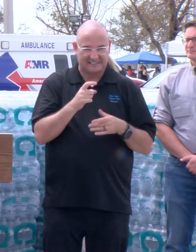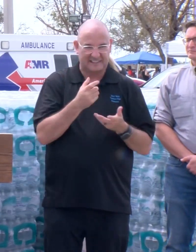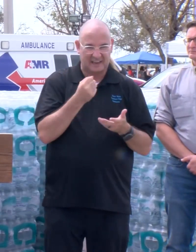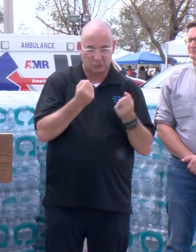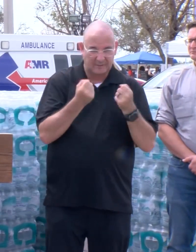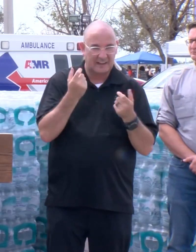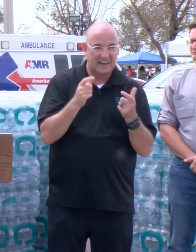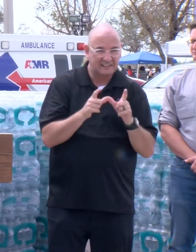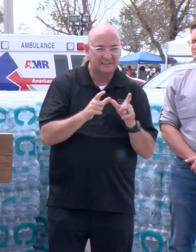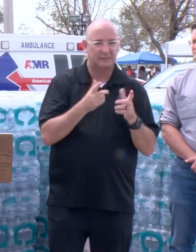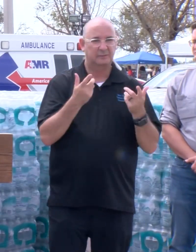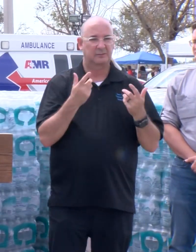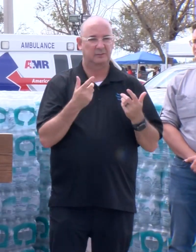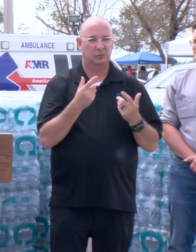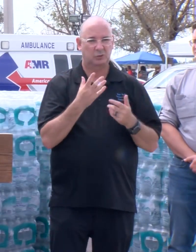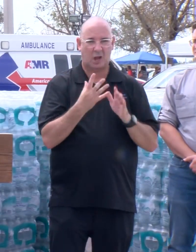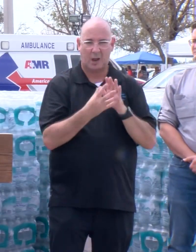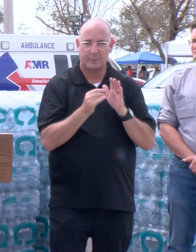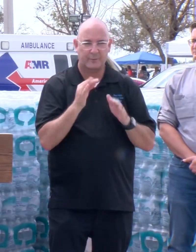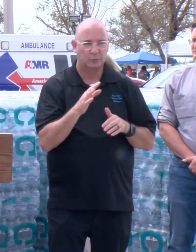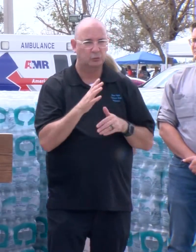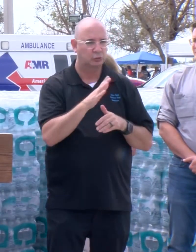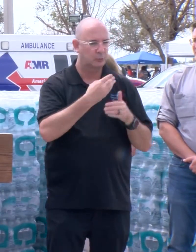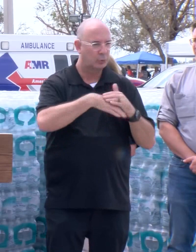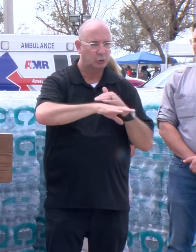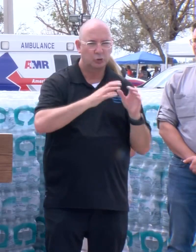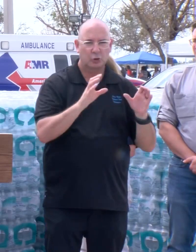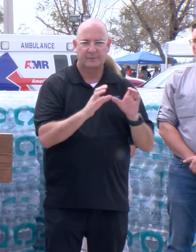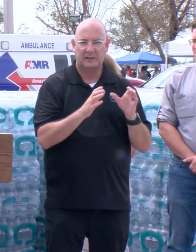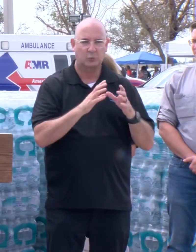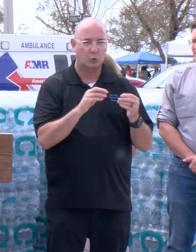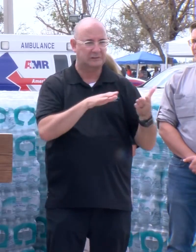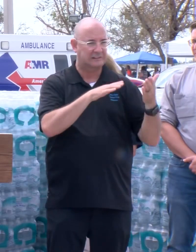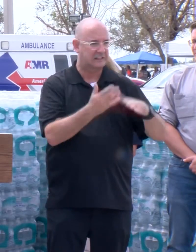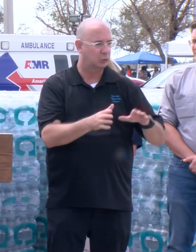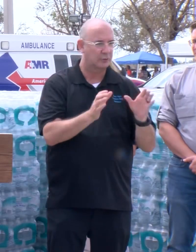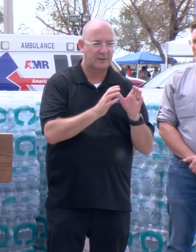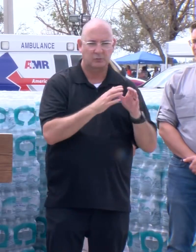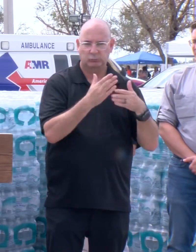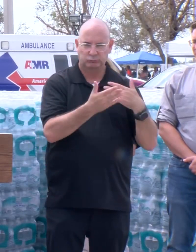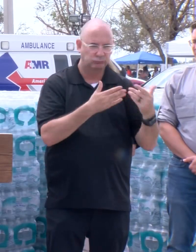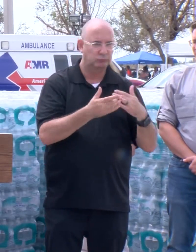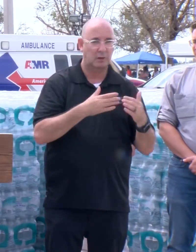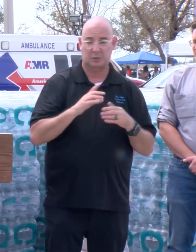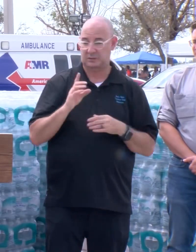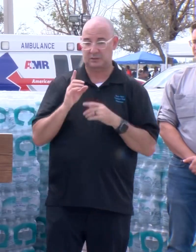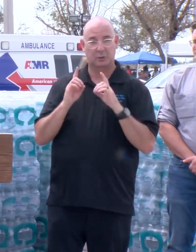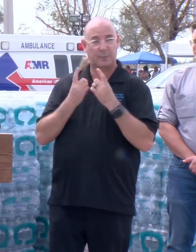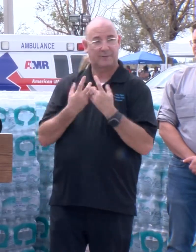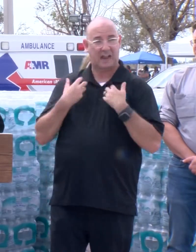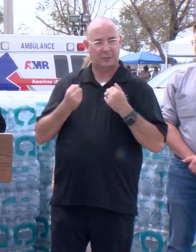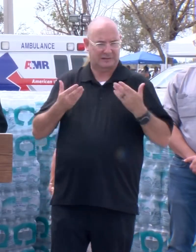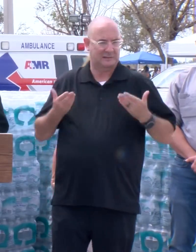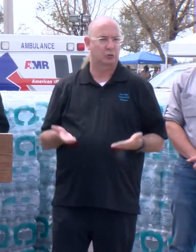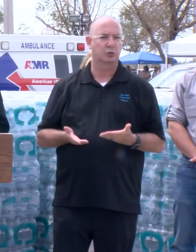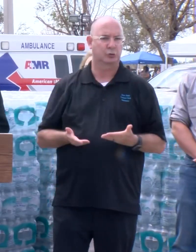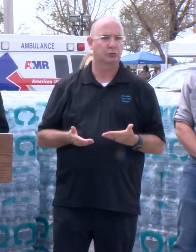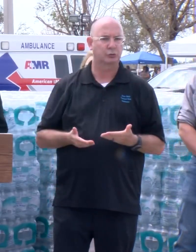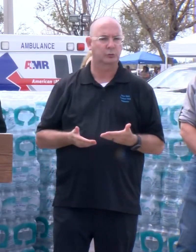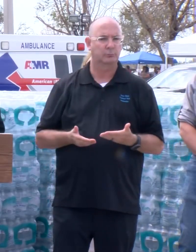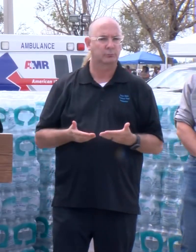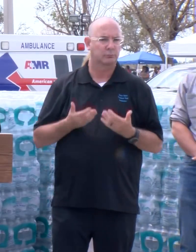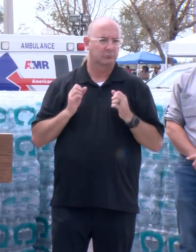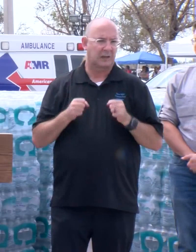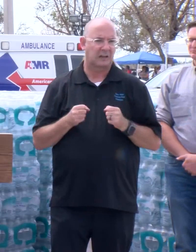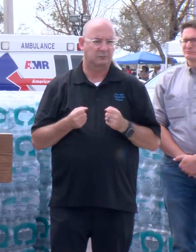or sometimes a death certificate, some of those vital statistics, the Department of Health is here on site with their vehicles